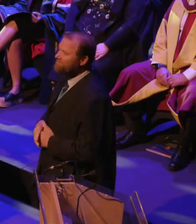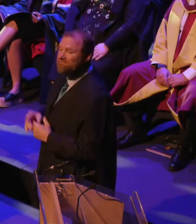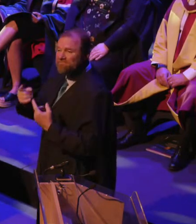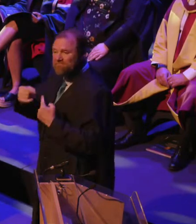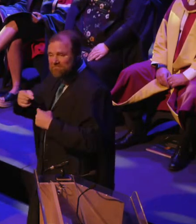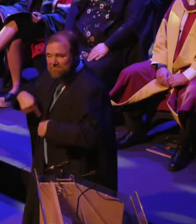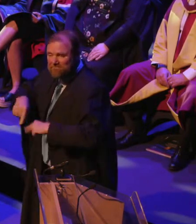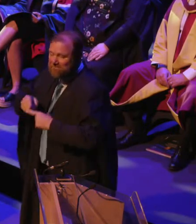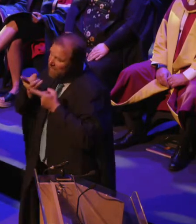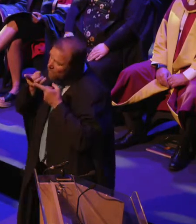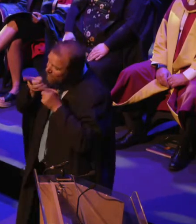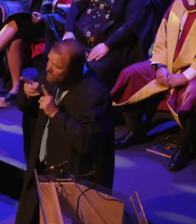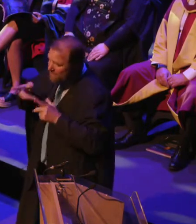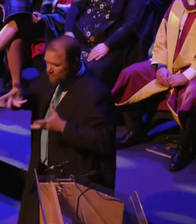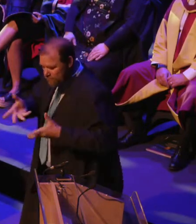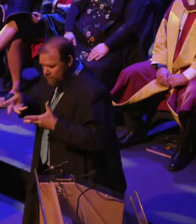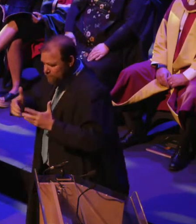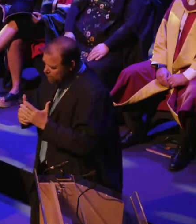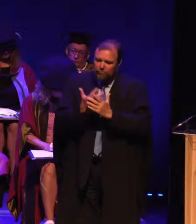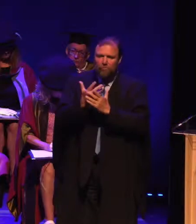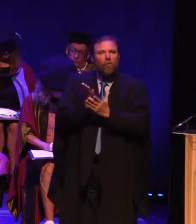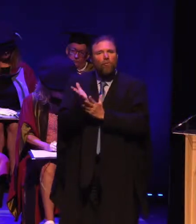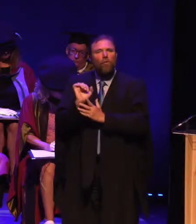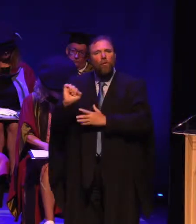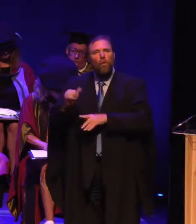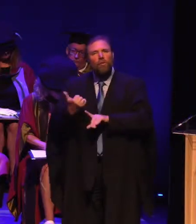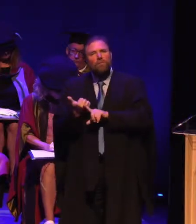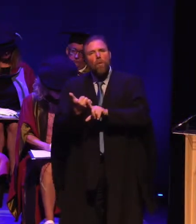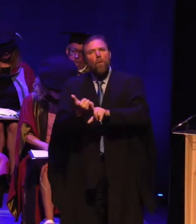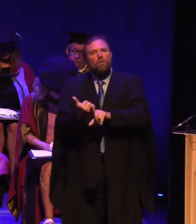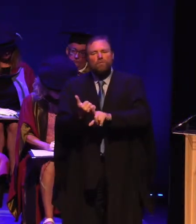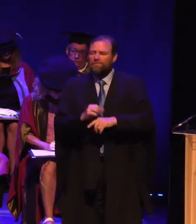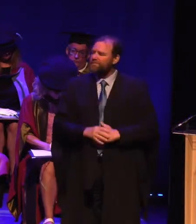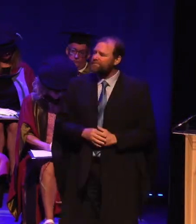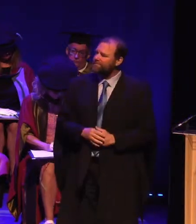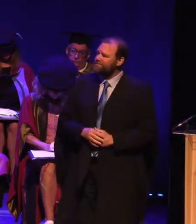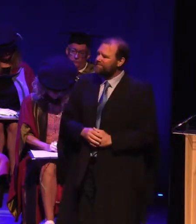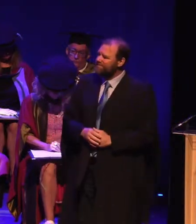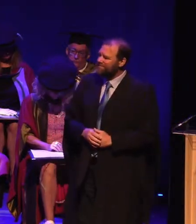prosper and develop with your support and the support of your successors.